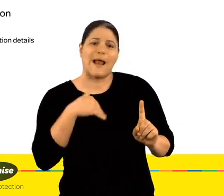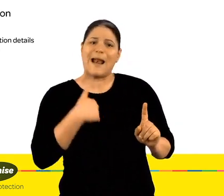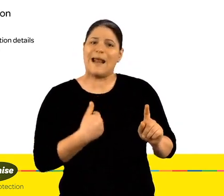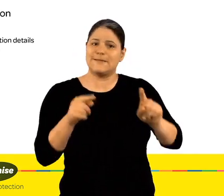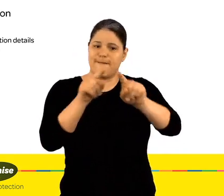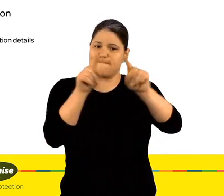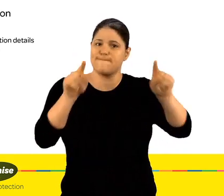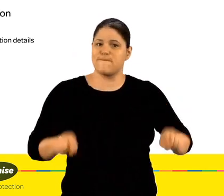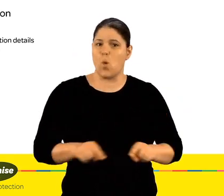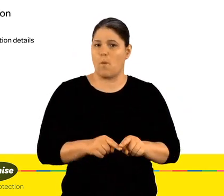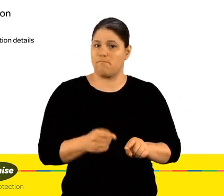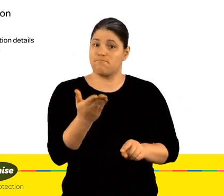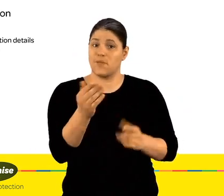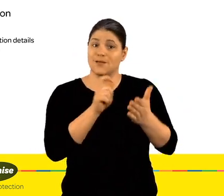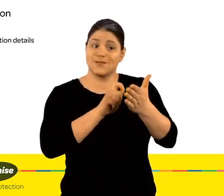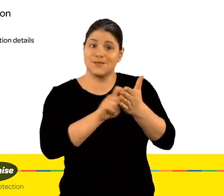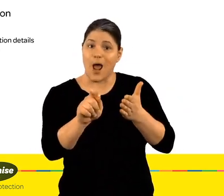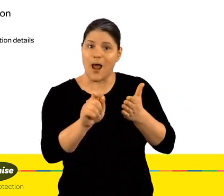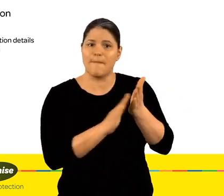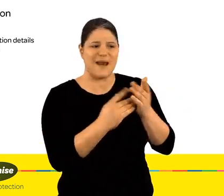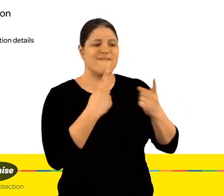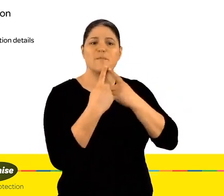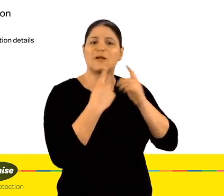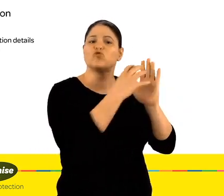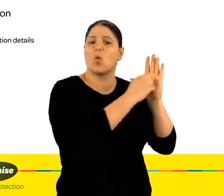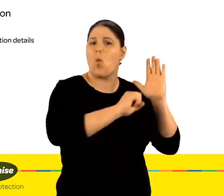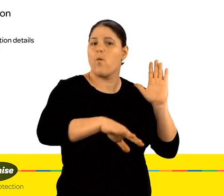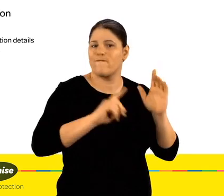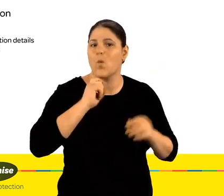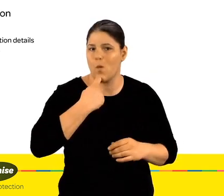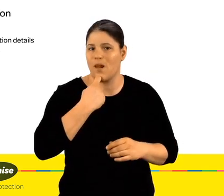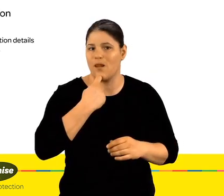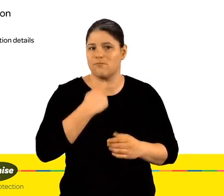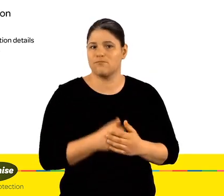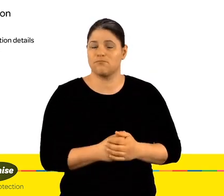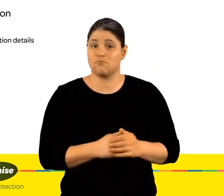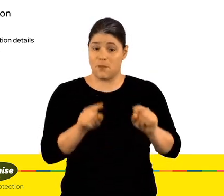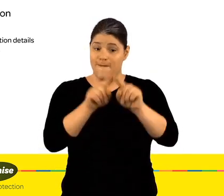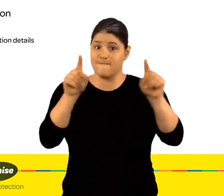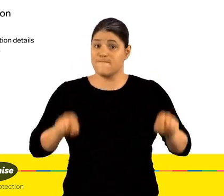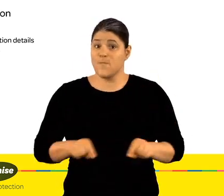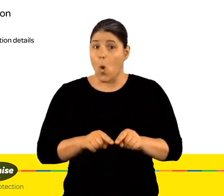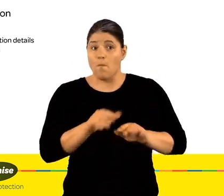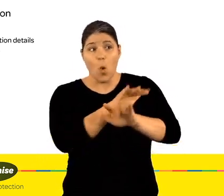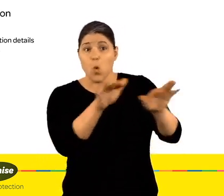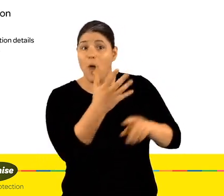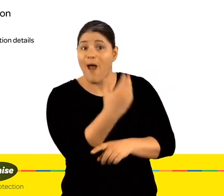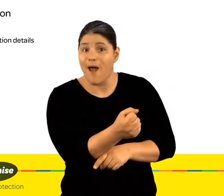immunization details to be recorded on the NIR, you can complete an opt-off form. Ask a doctor or nurse